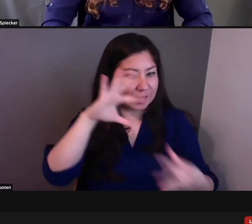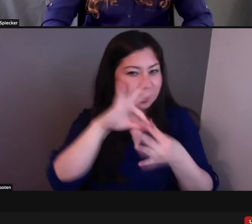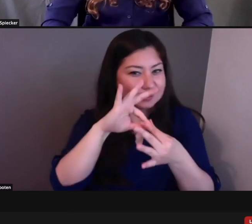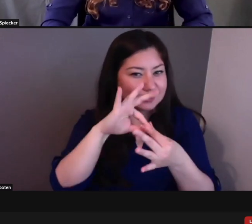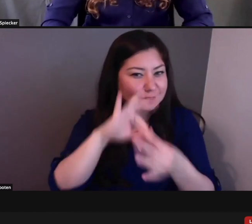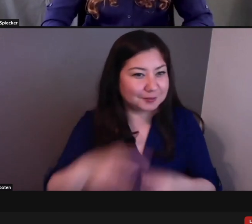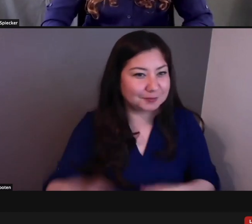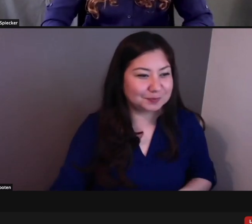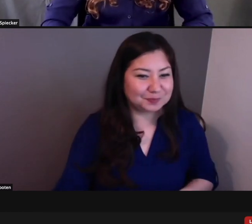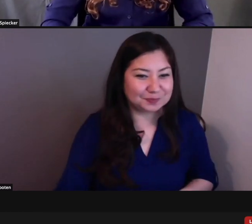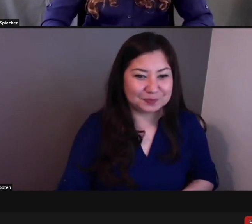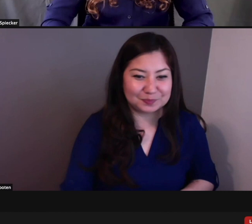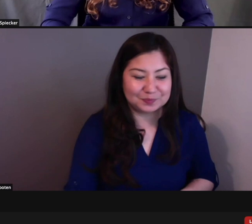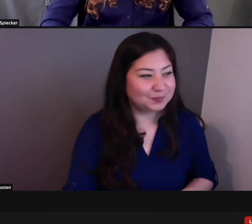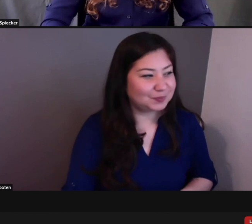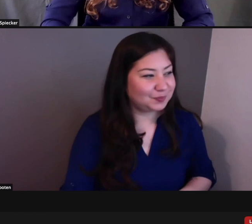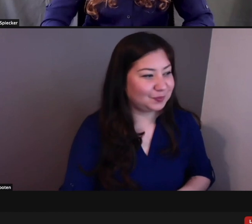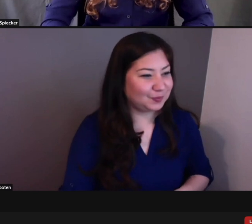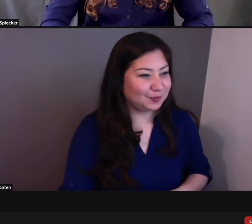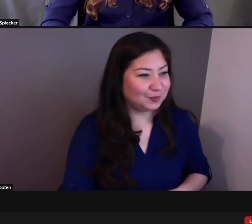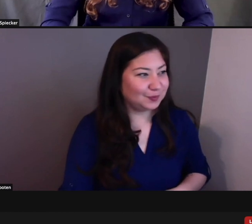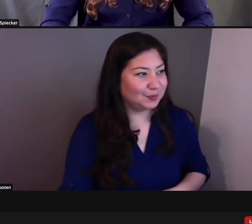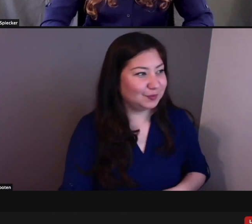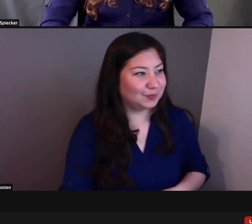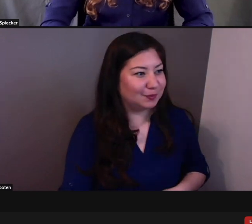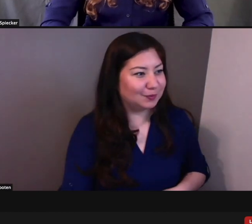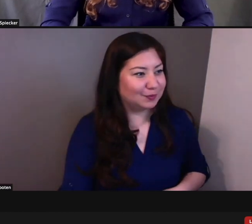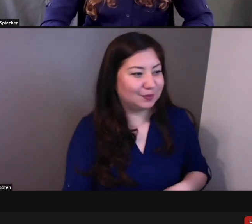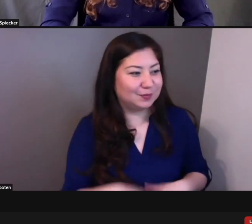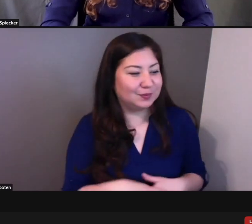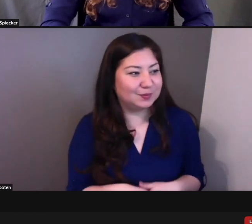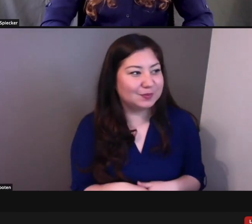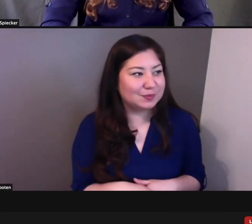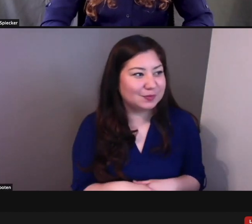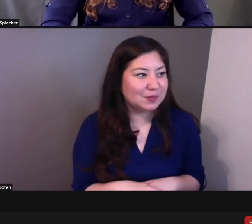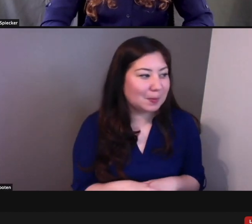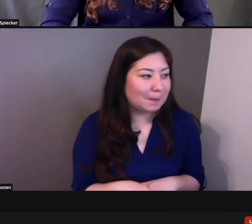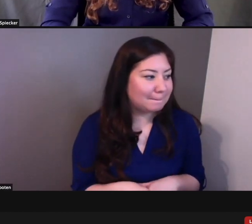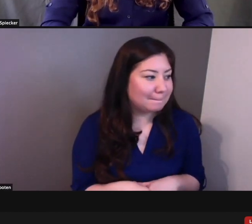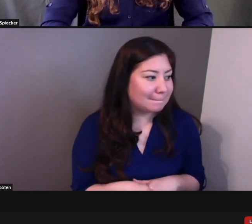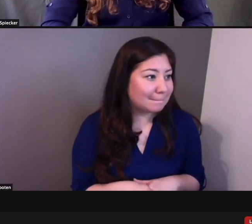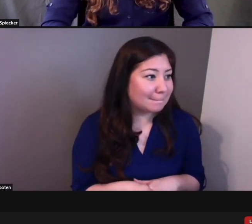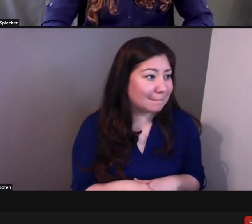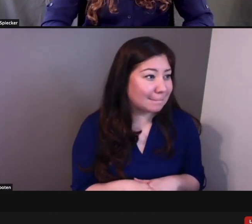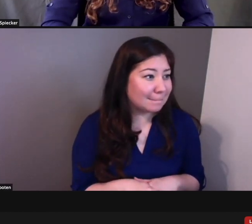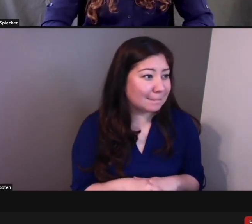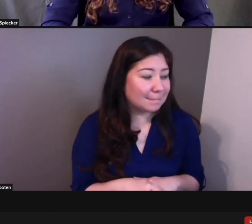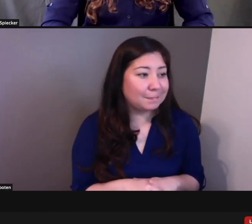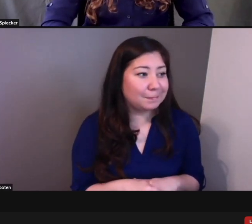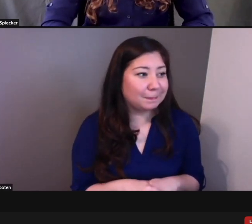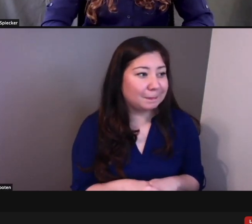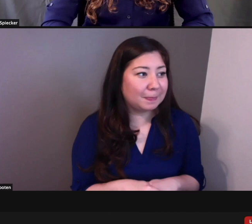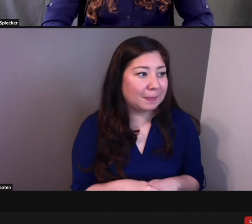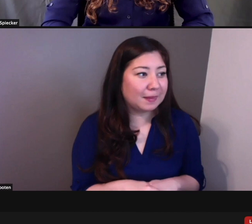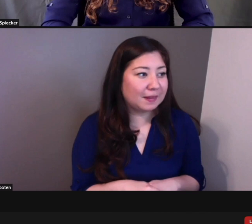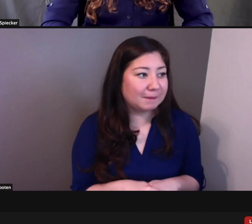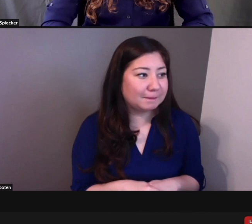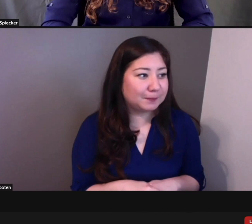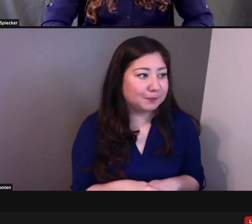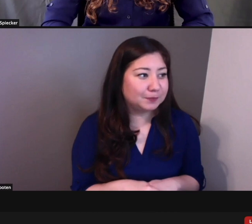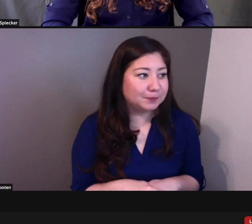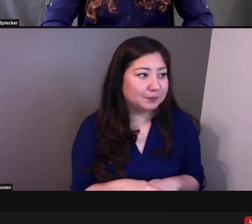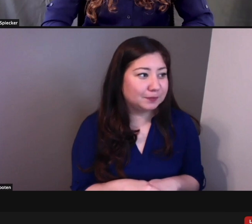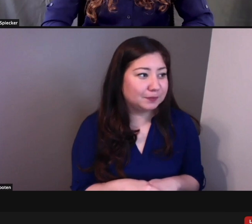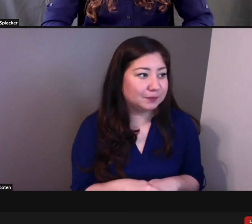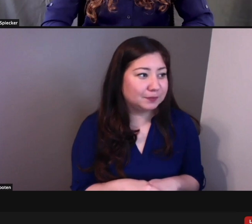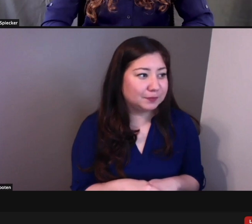happening below the skin surface. So if you watch this video again, you'll come to the realization that, we're